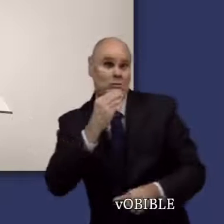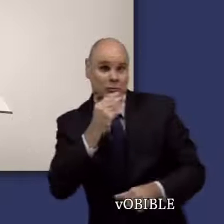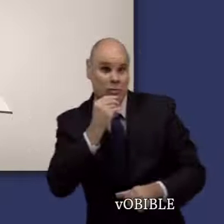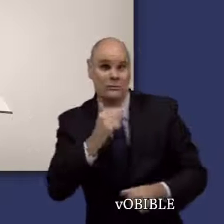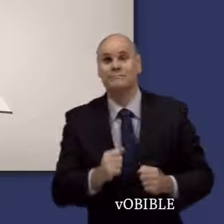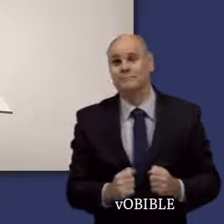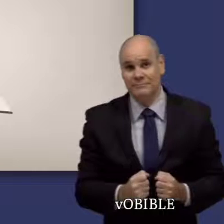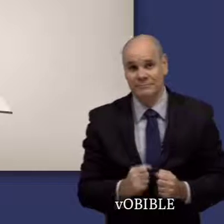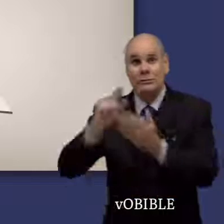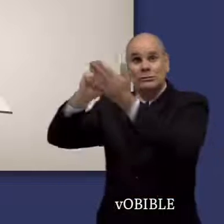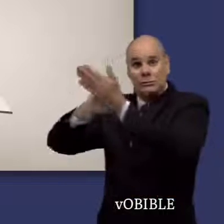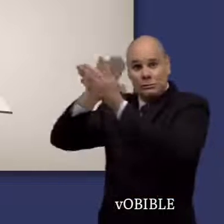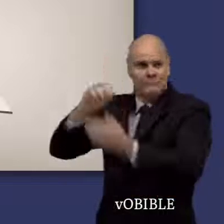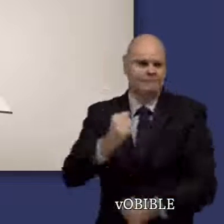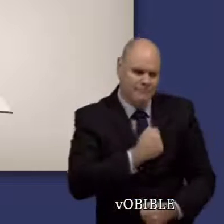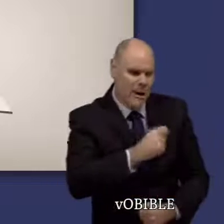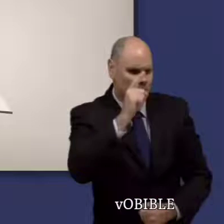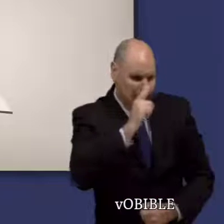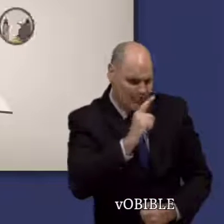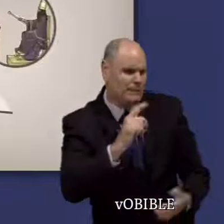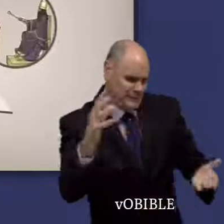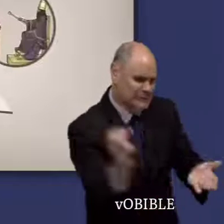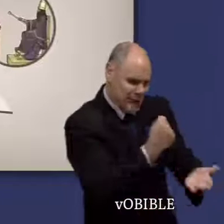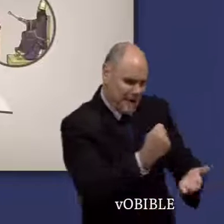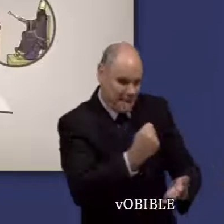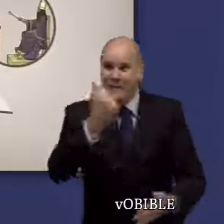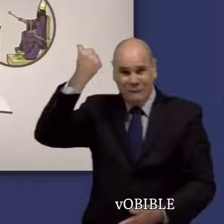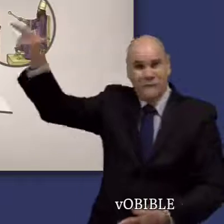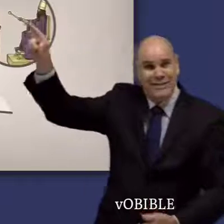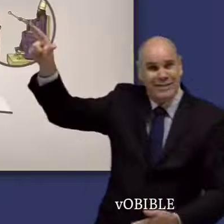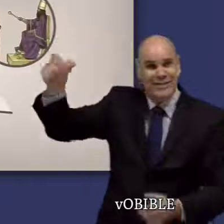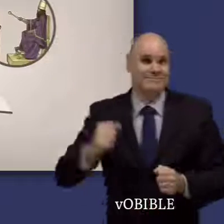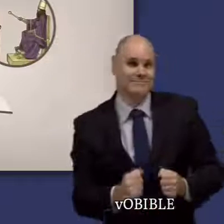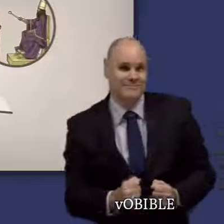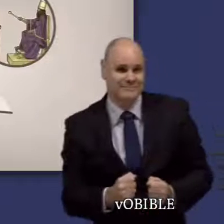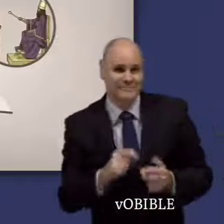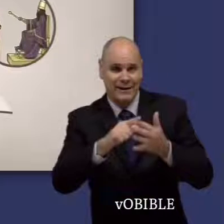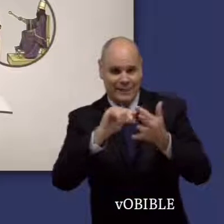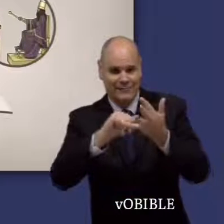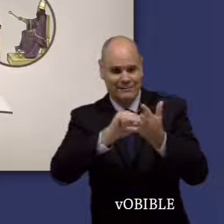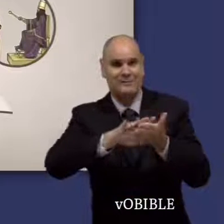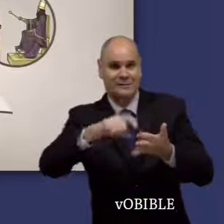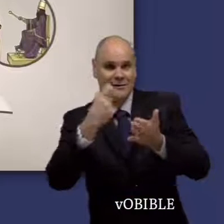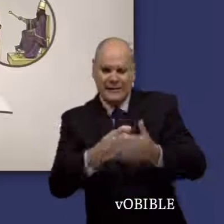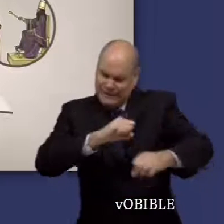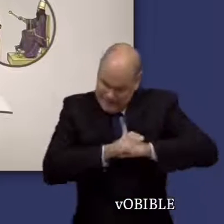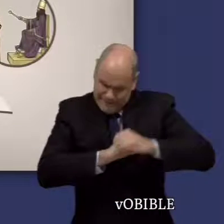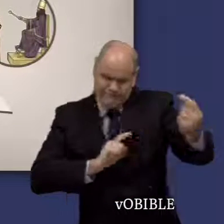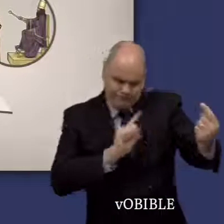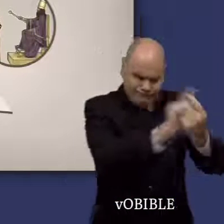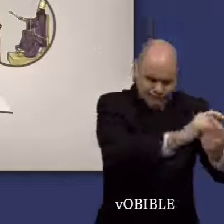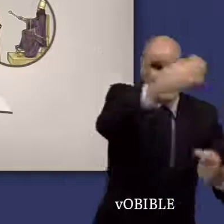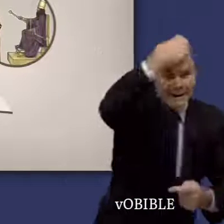how Jehovah can deliver his people out of any situation, and how young Esther courageously risked her life